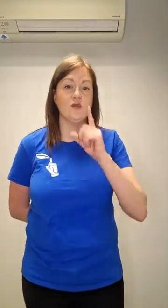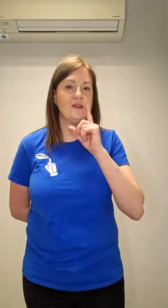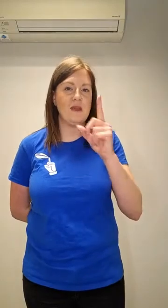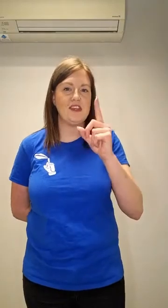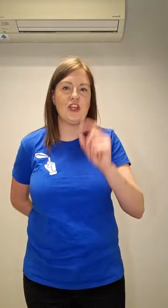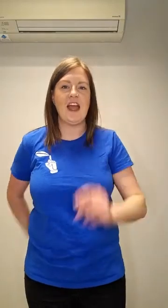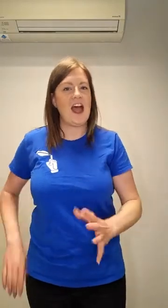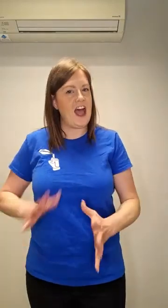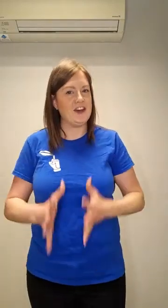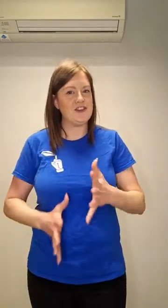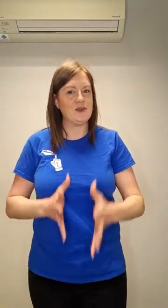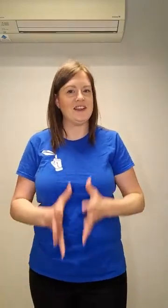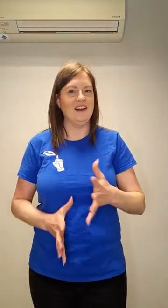your speech and your sign.